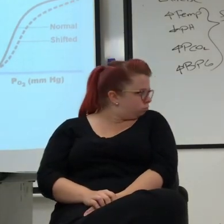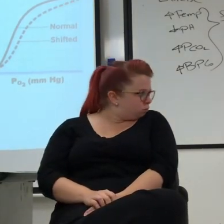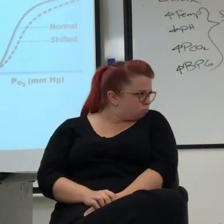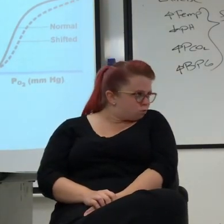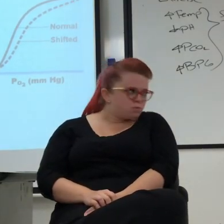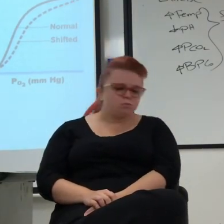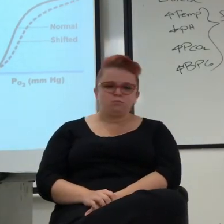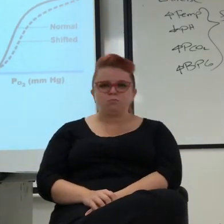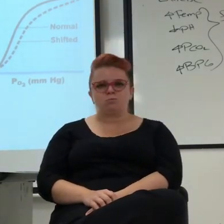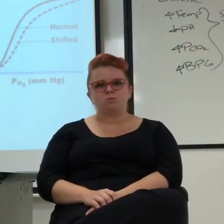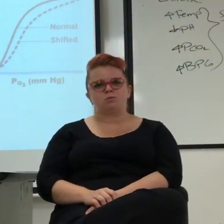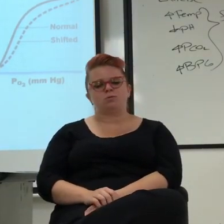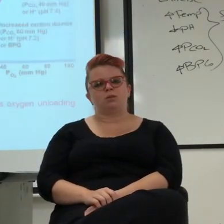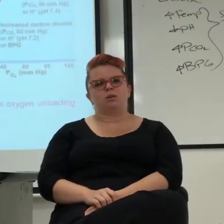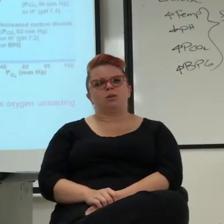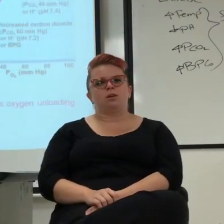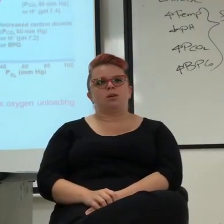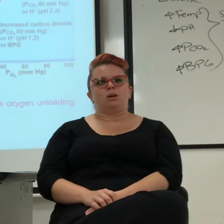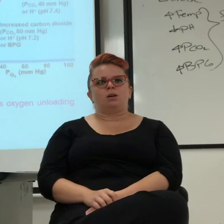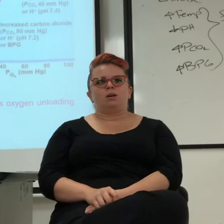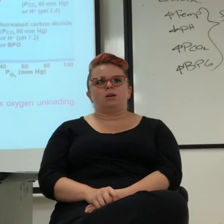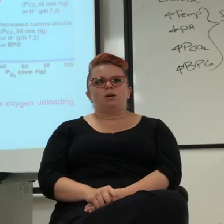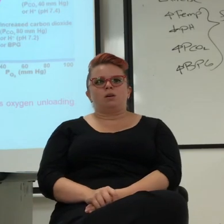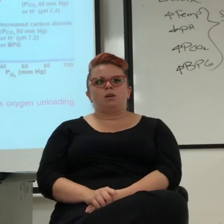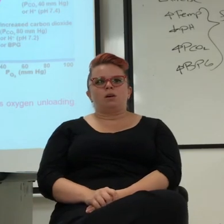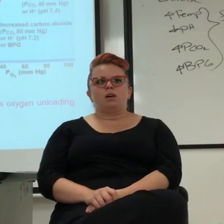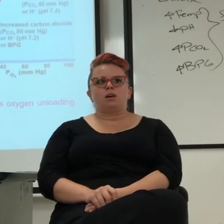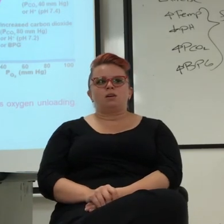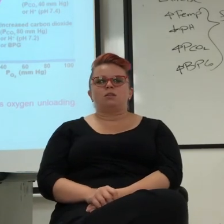So you have pictures in your book,